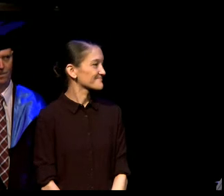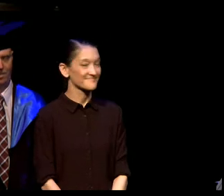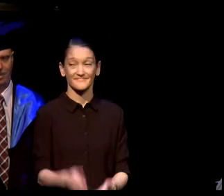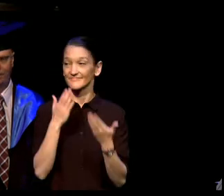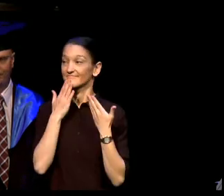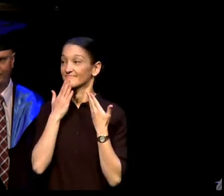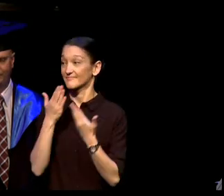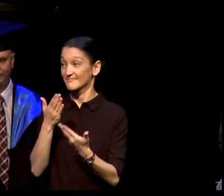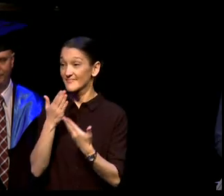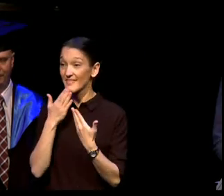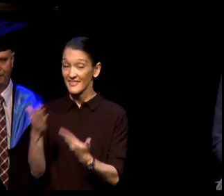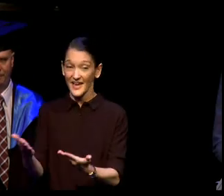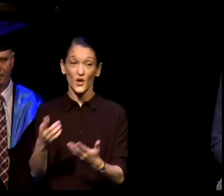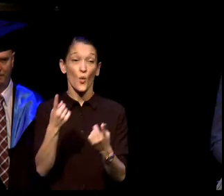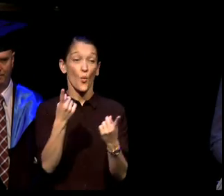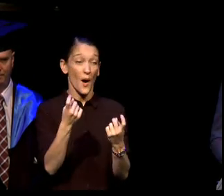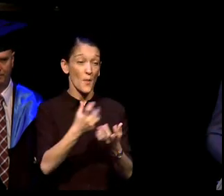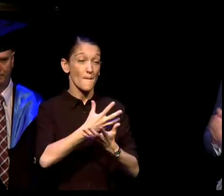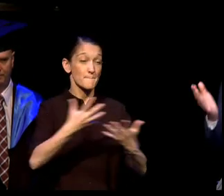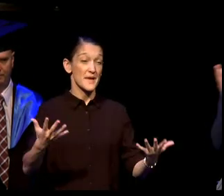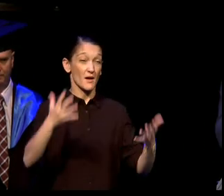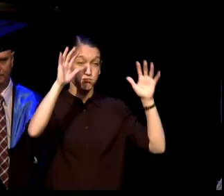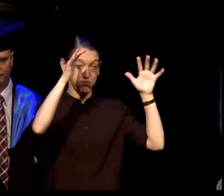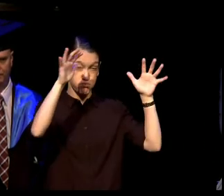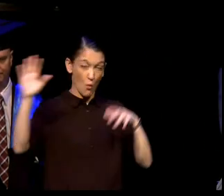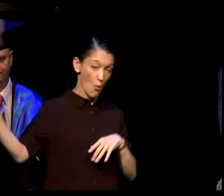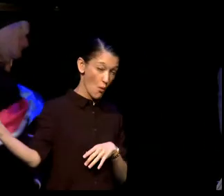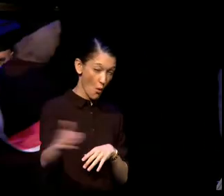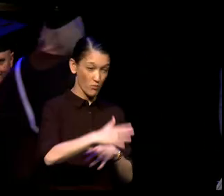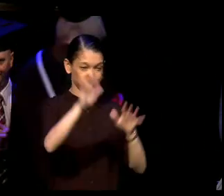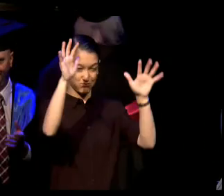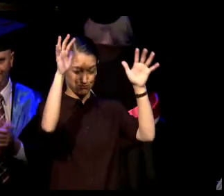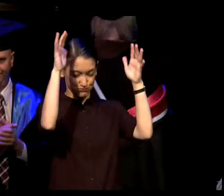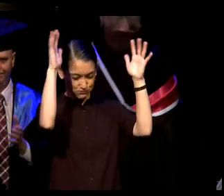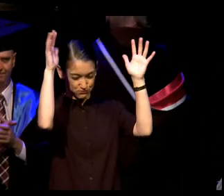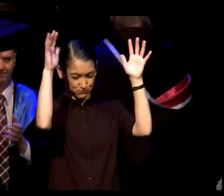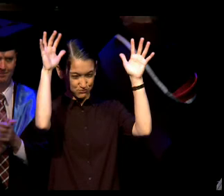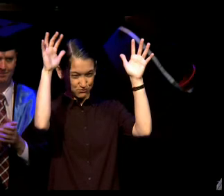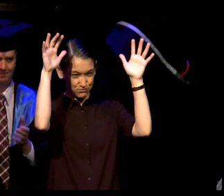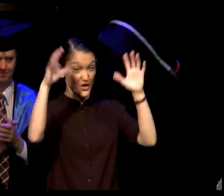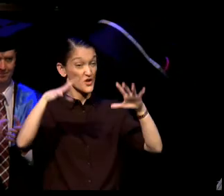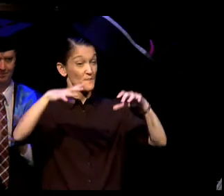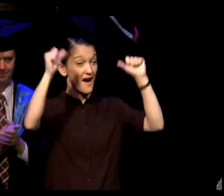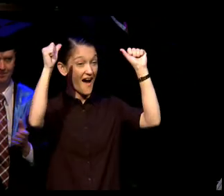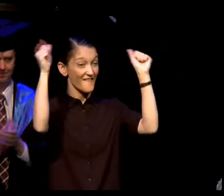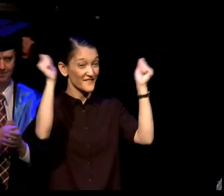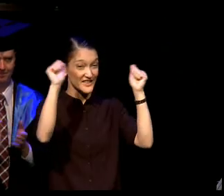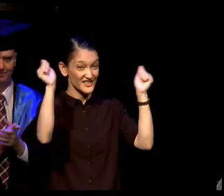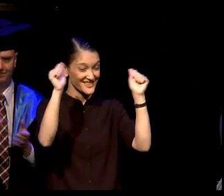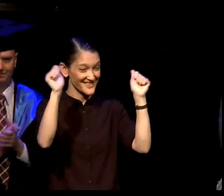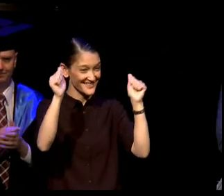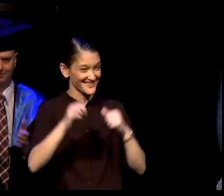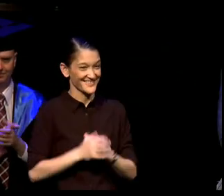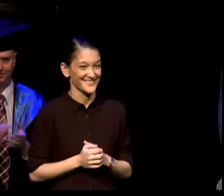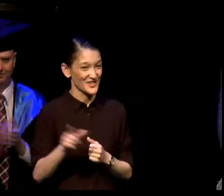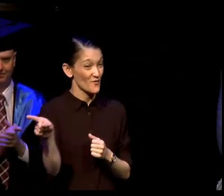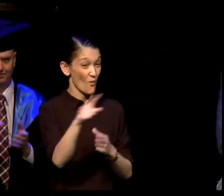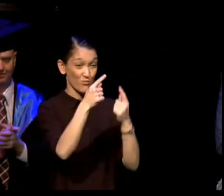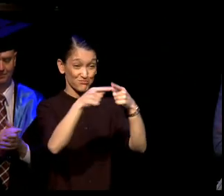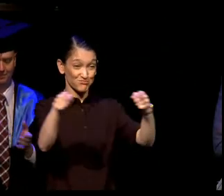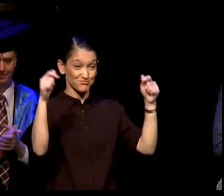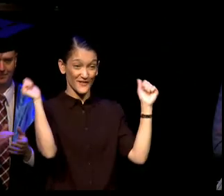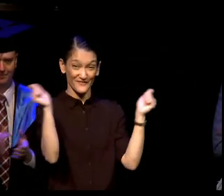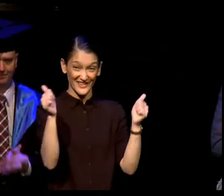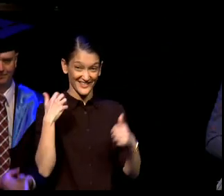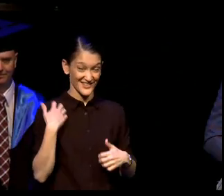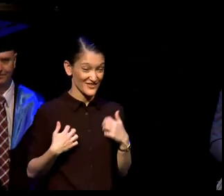Thank you, Rachel. And how about one more big round of applause for absolutely everyone tonight? You did it! You've all graduated.